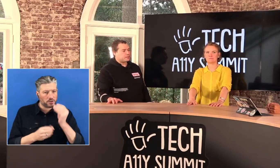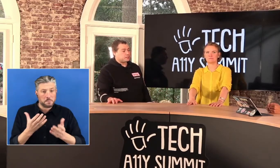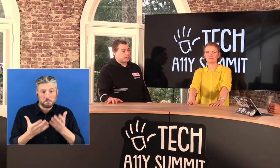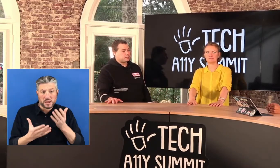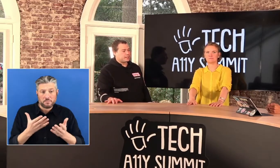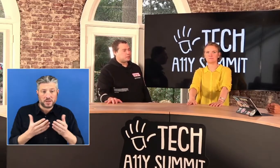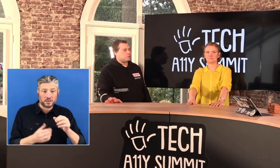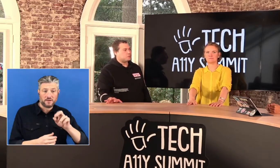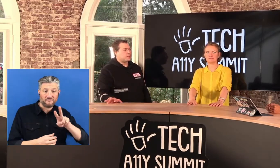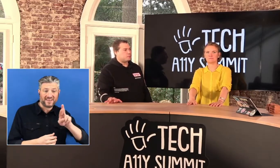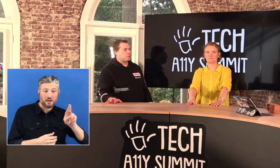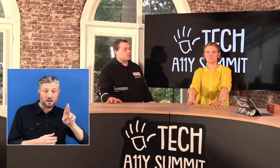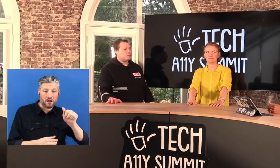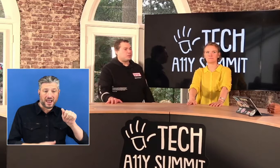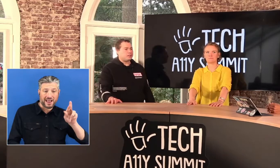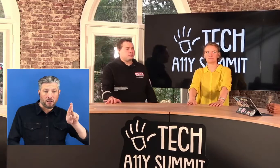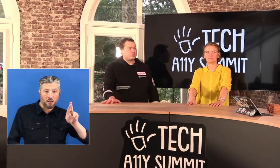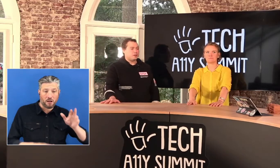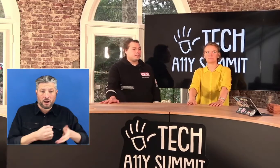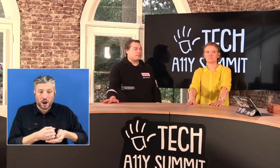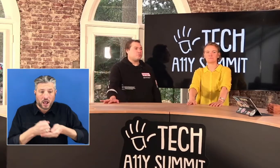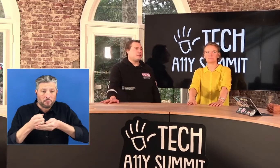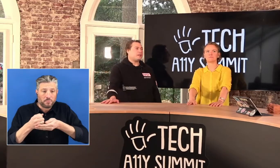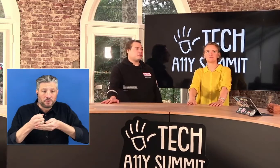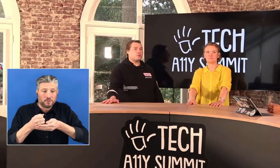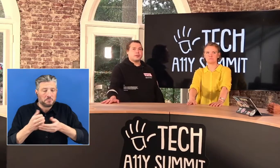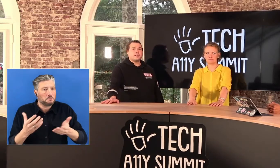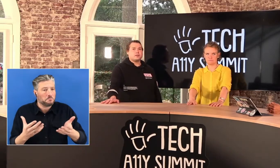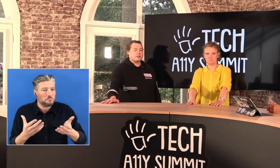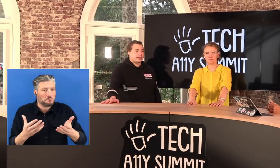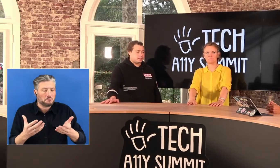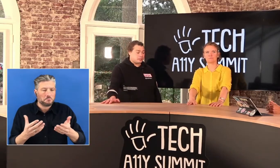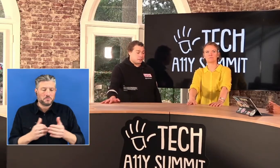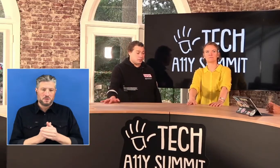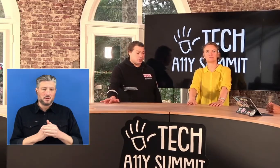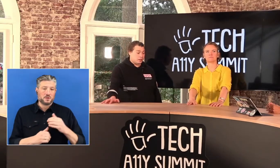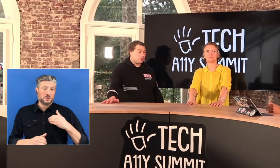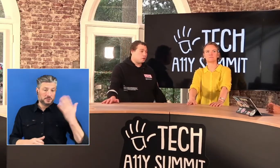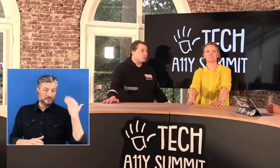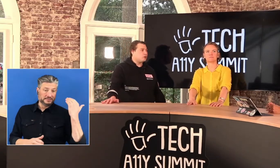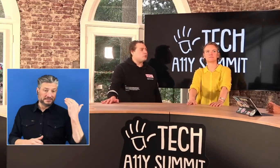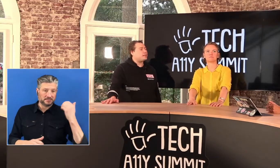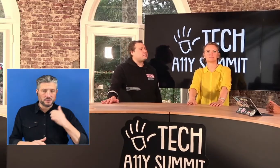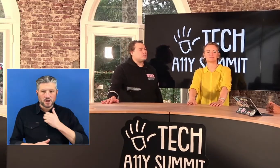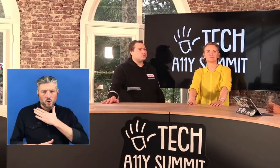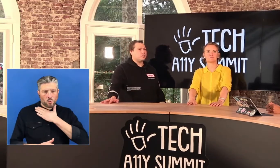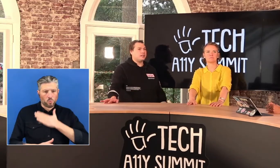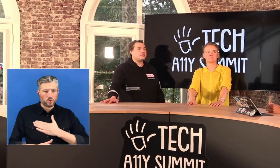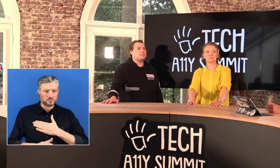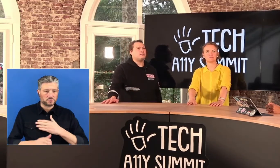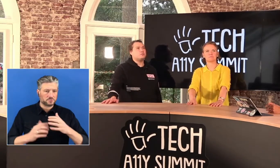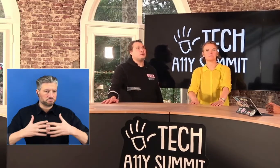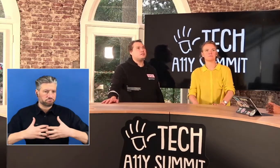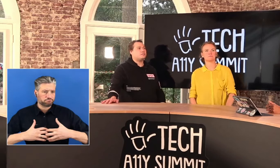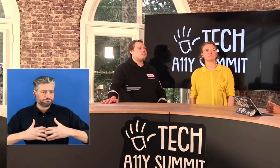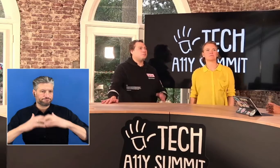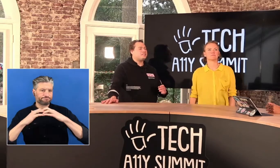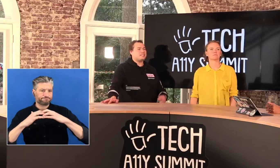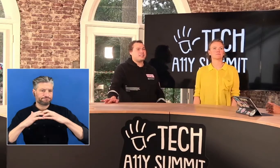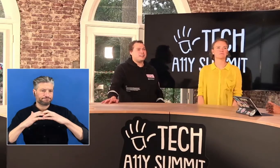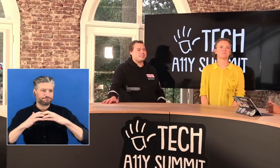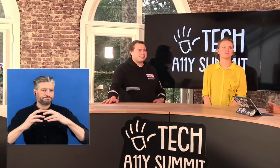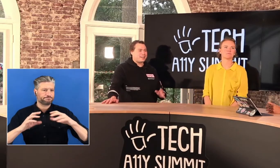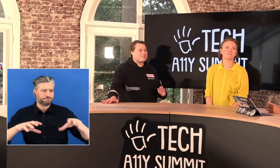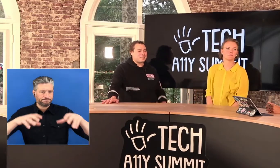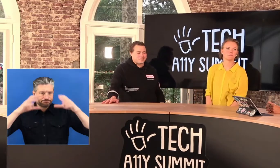very difficult thing to think about. In the past, we wanted to create a creation on the HoloLens, so the AR system from Microsoft, or the